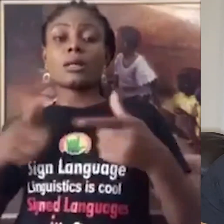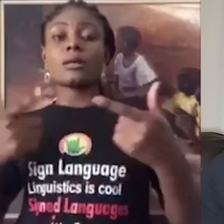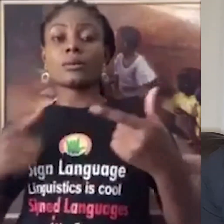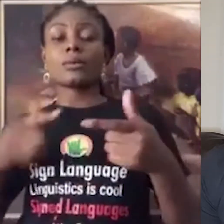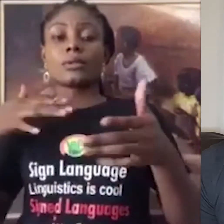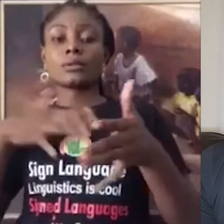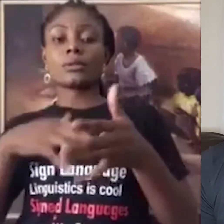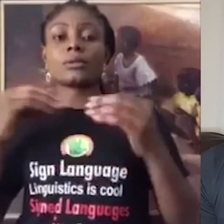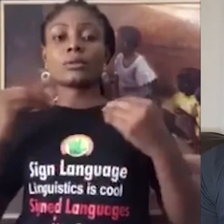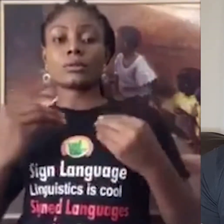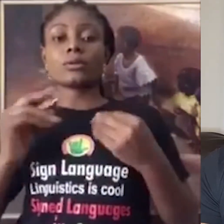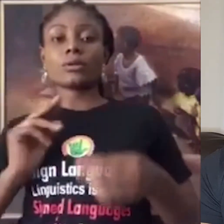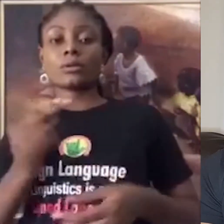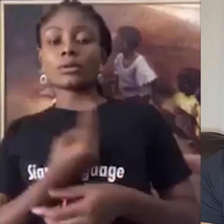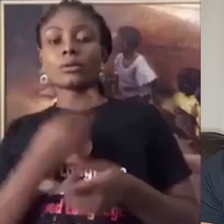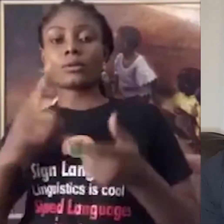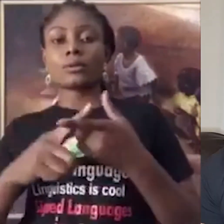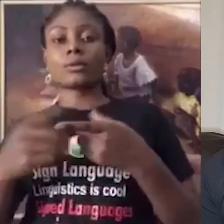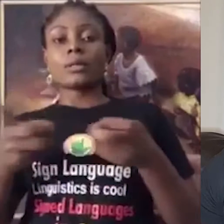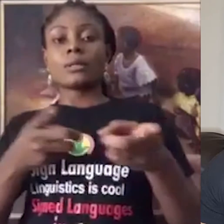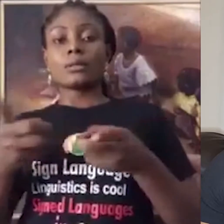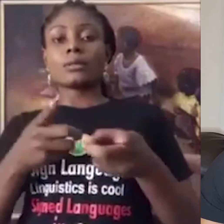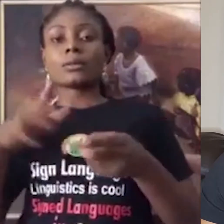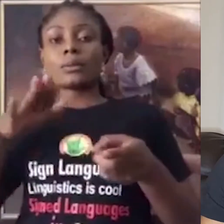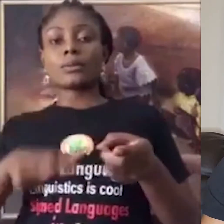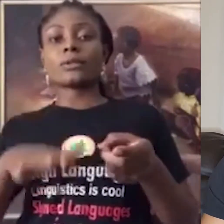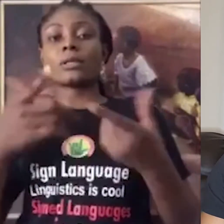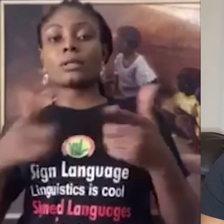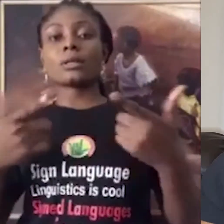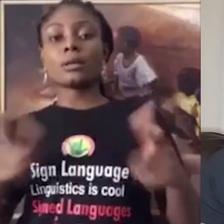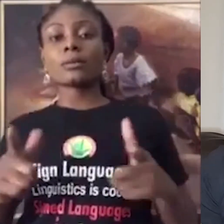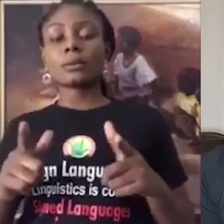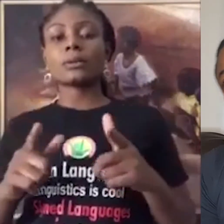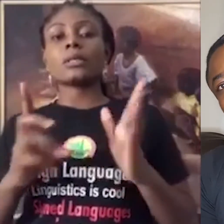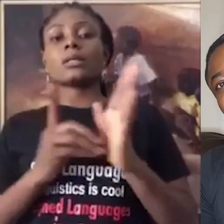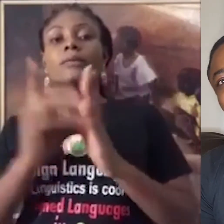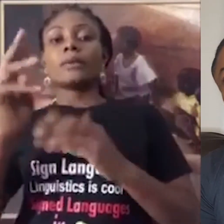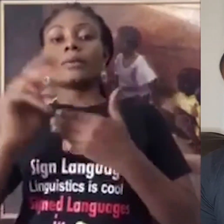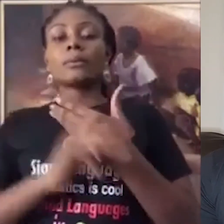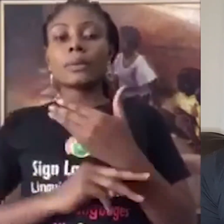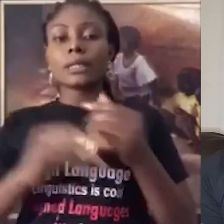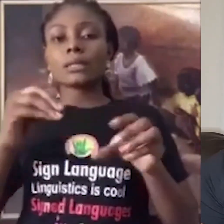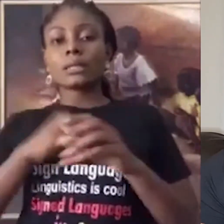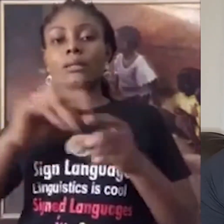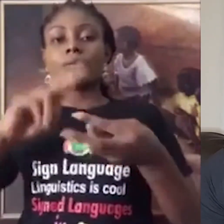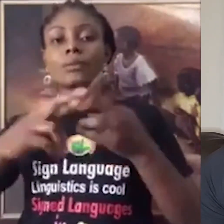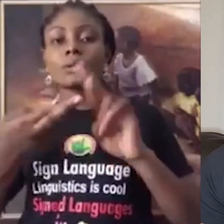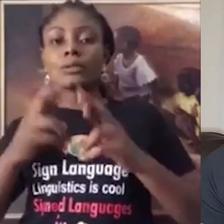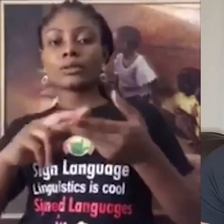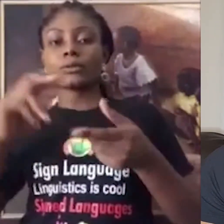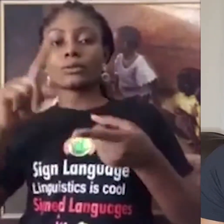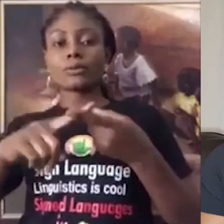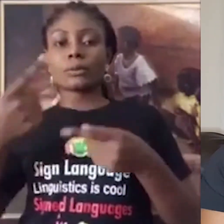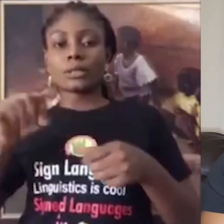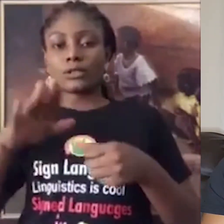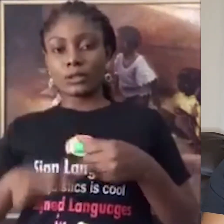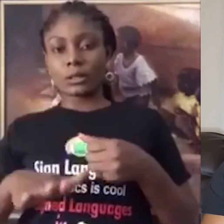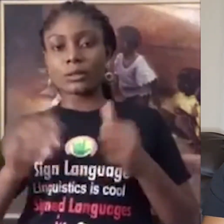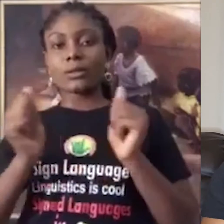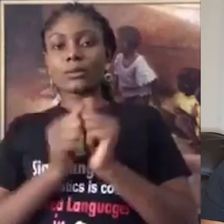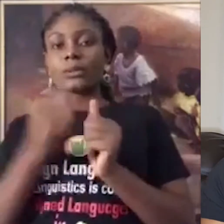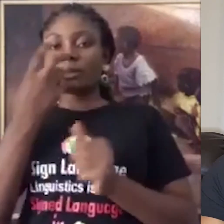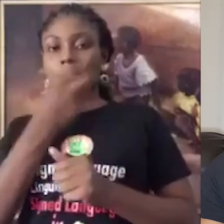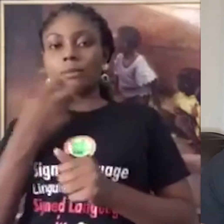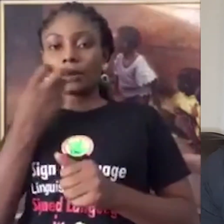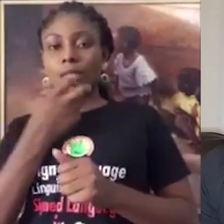traditional linguistic studies taught us to describe child language development, child language acquisition in relation to